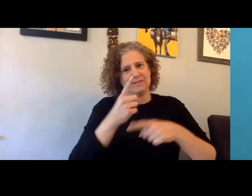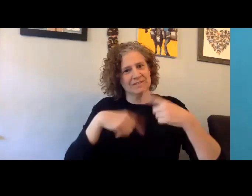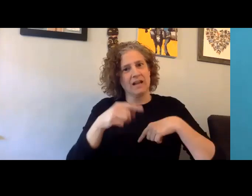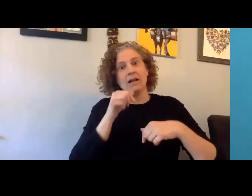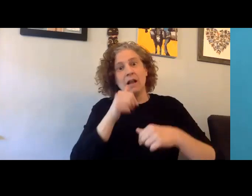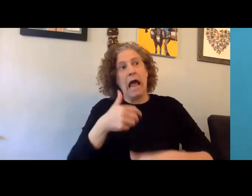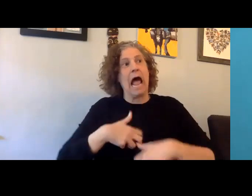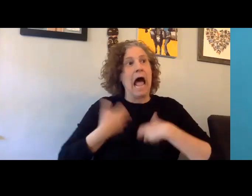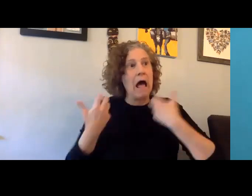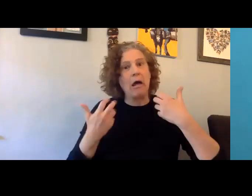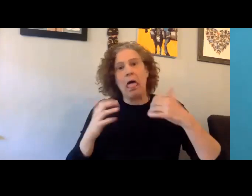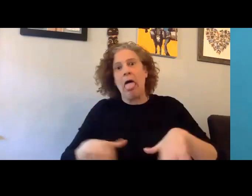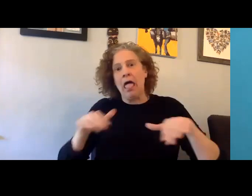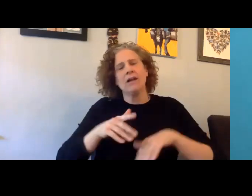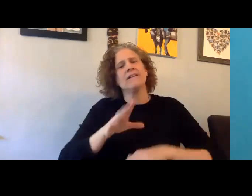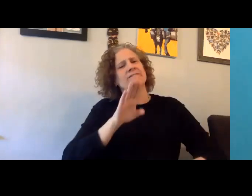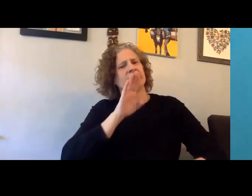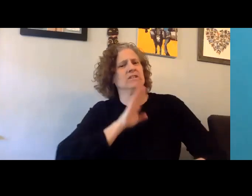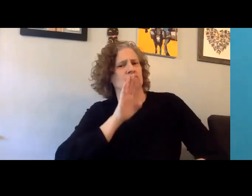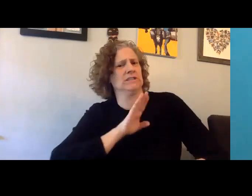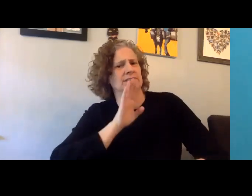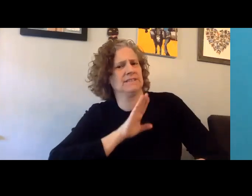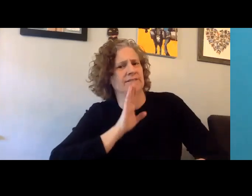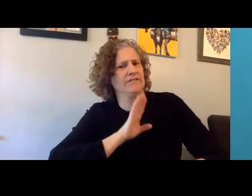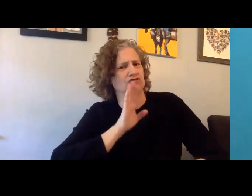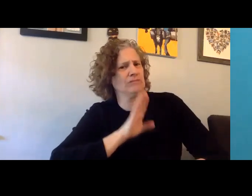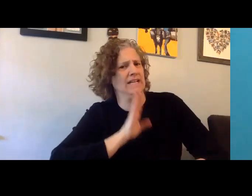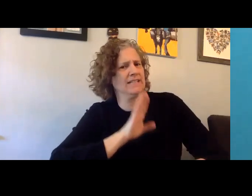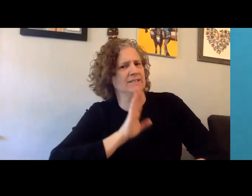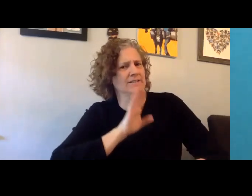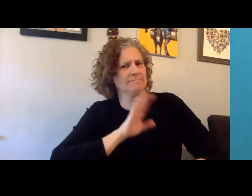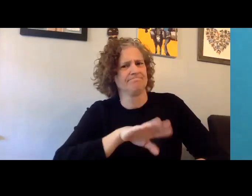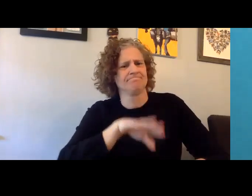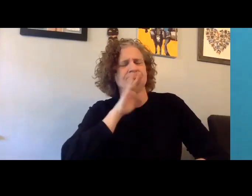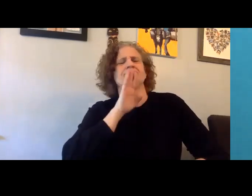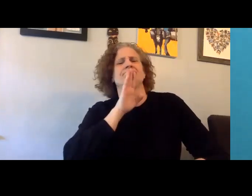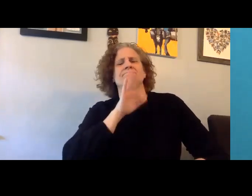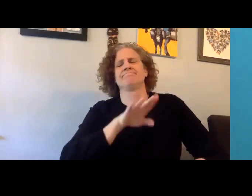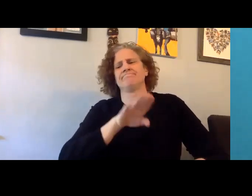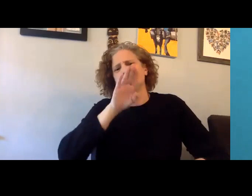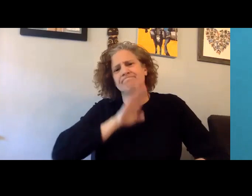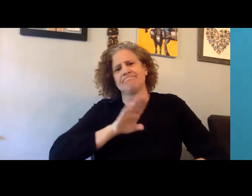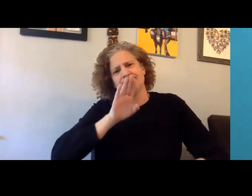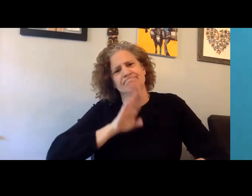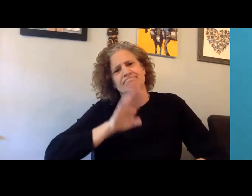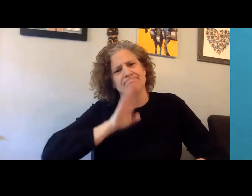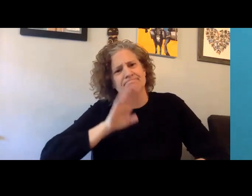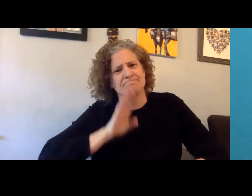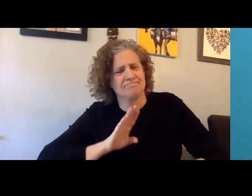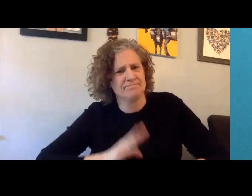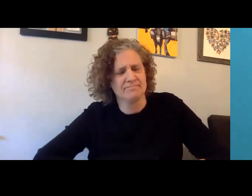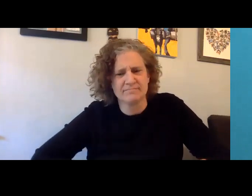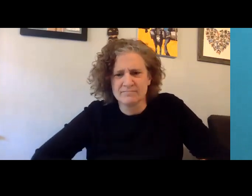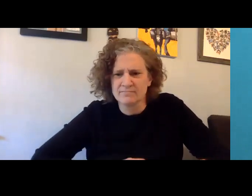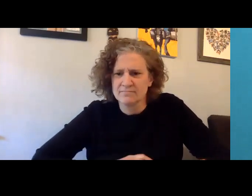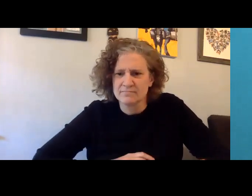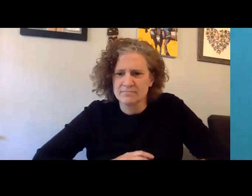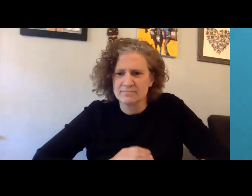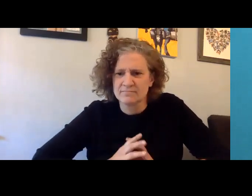Frustrated, I'm trying to teach my kids to use the sign frustrated, not just I'm angry all the time, but sometimes you're frustrated,